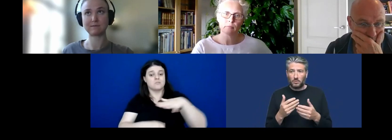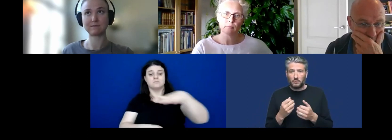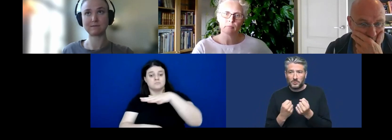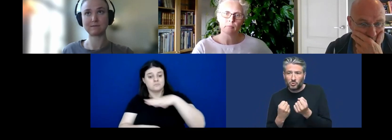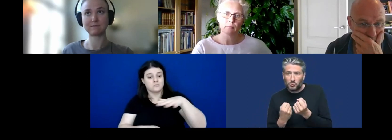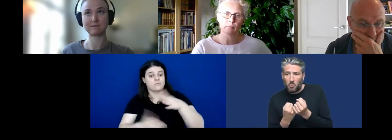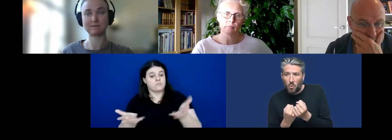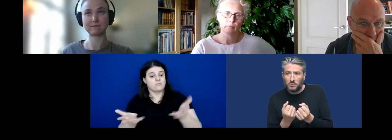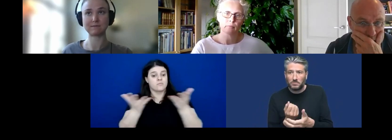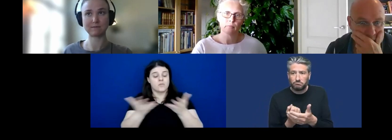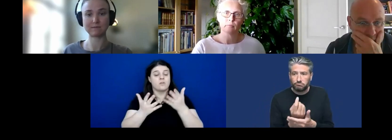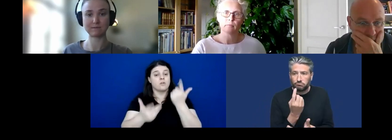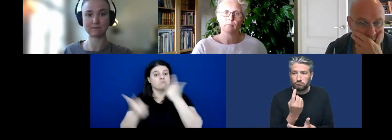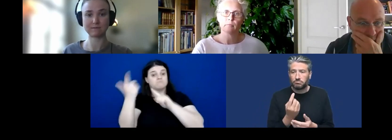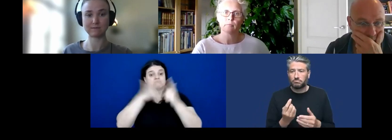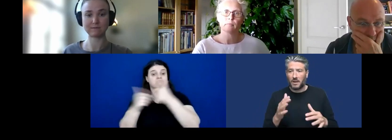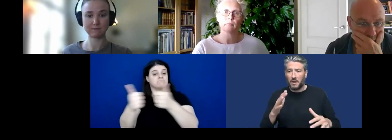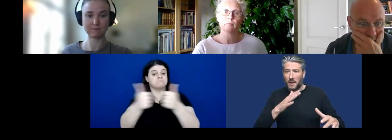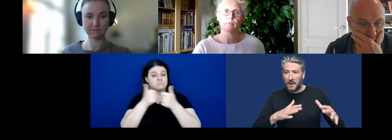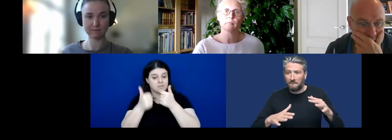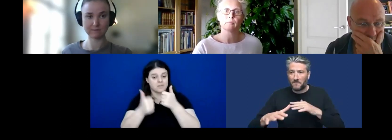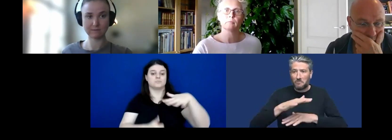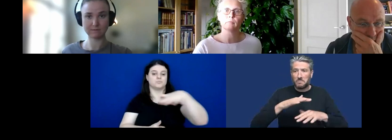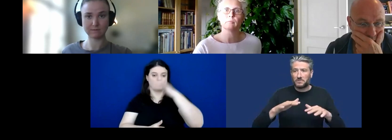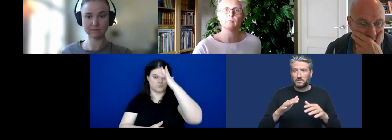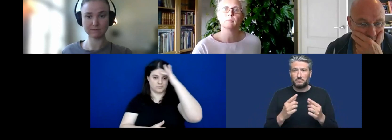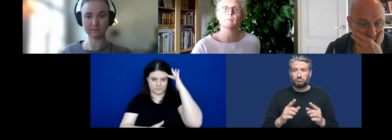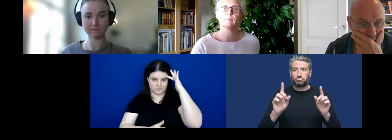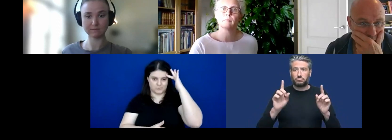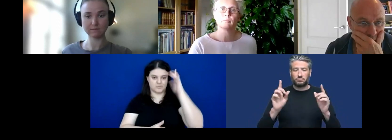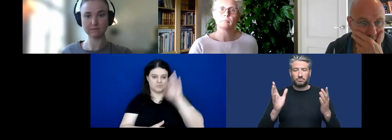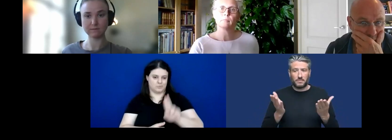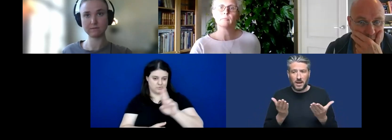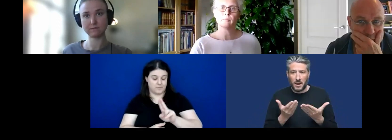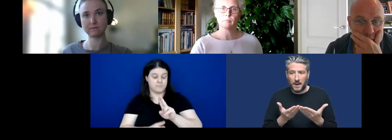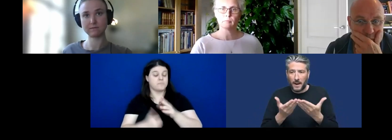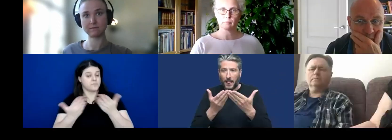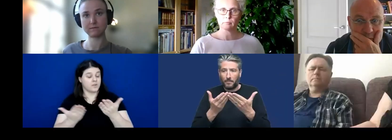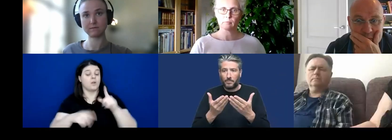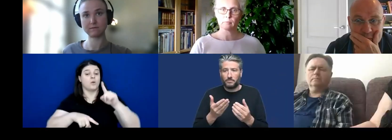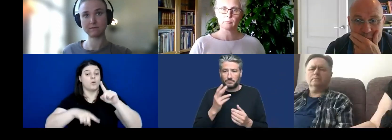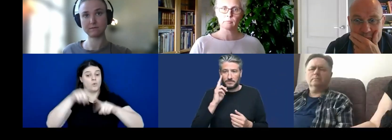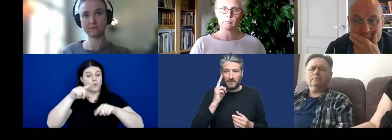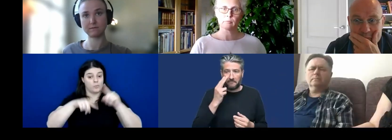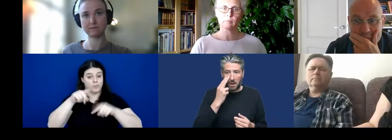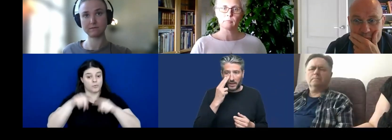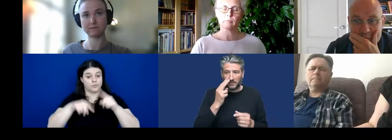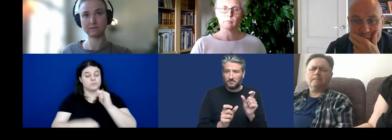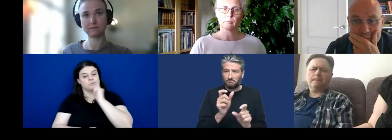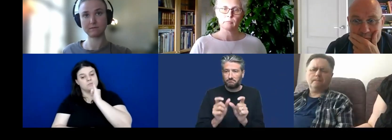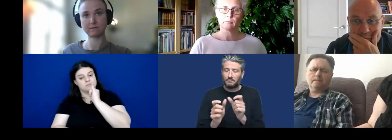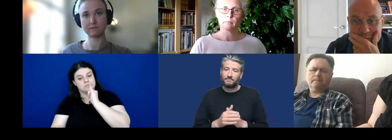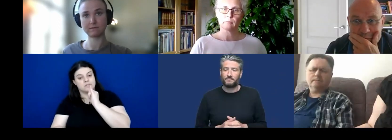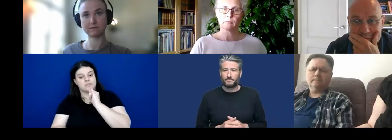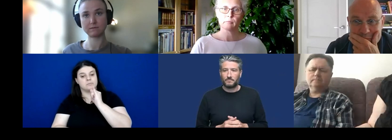this product successful for the end user. Now, when a product, because it's too niche, and as